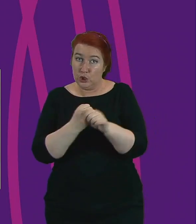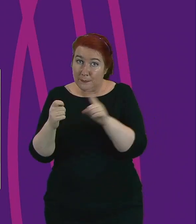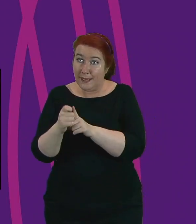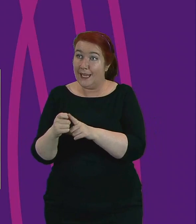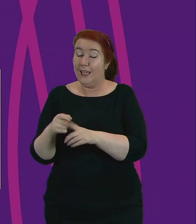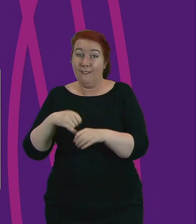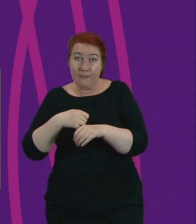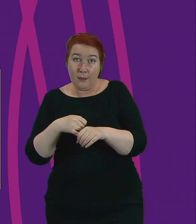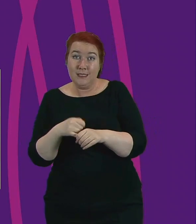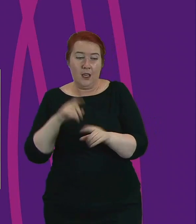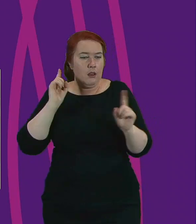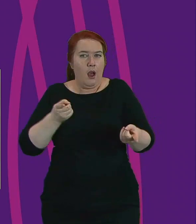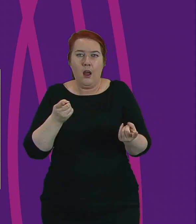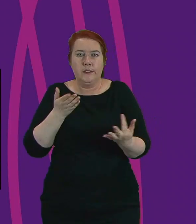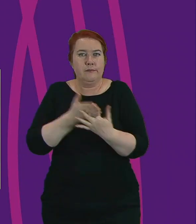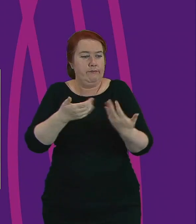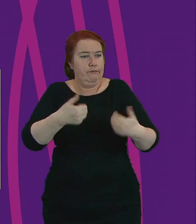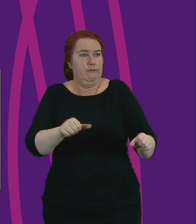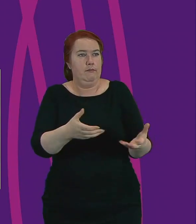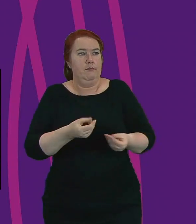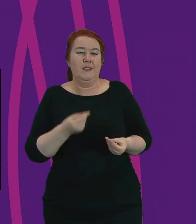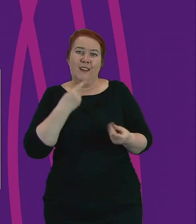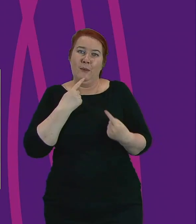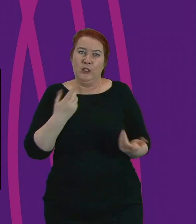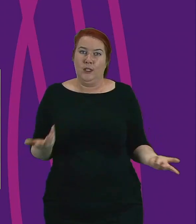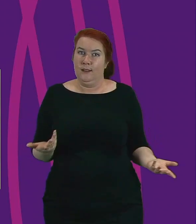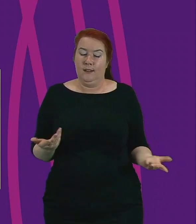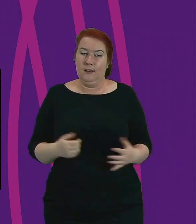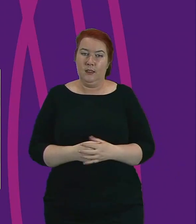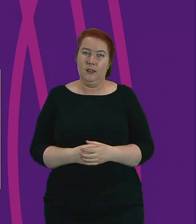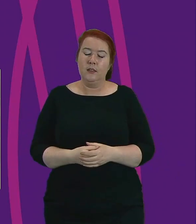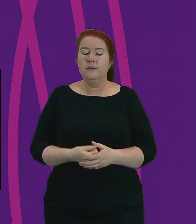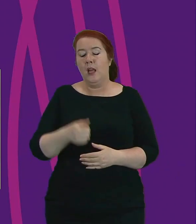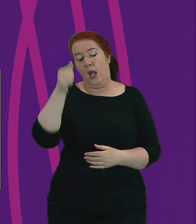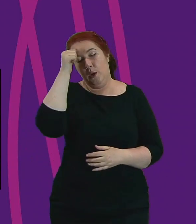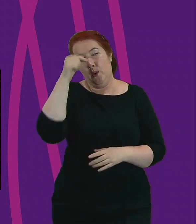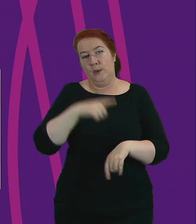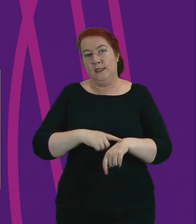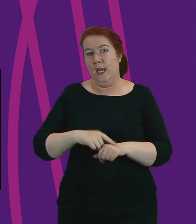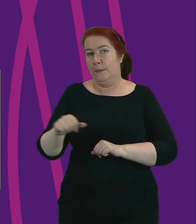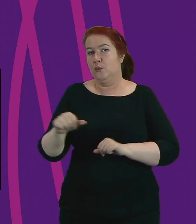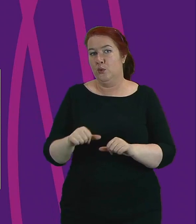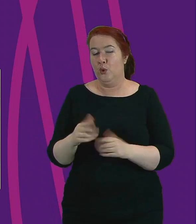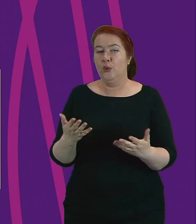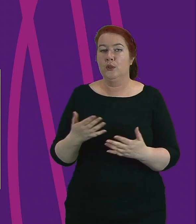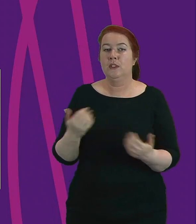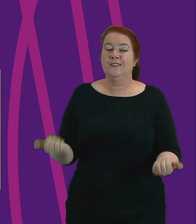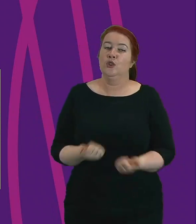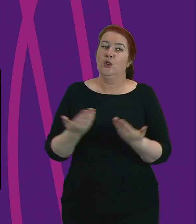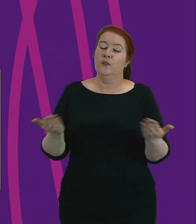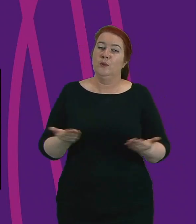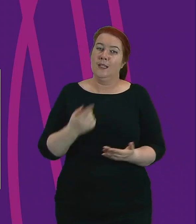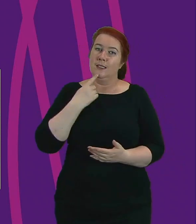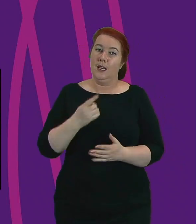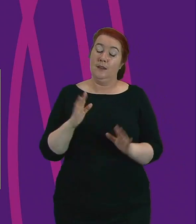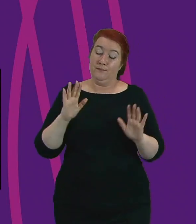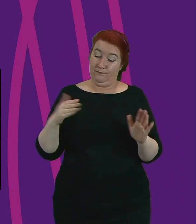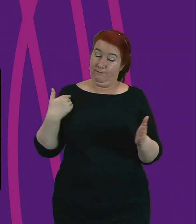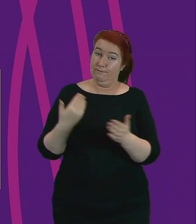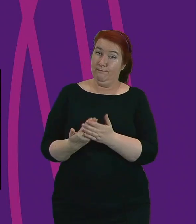at the touch of a button. I realise my time is short, Deputy Presiding Officer, so what I will finish with to say is, to date, there has been